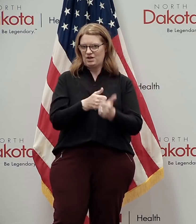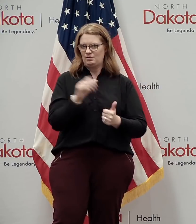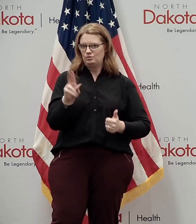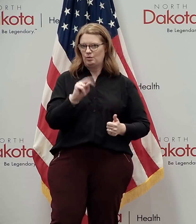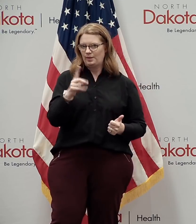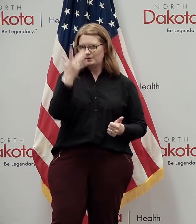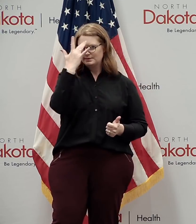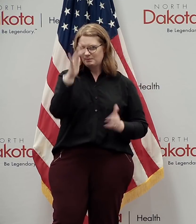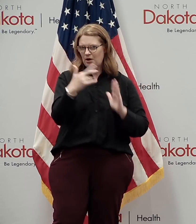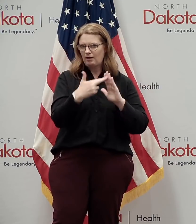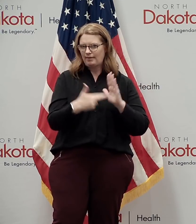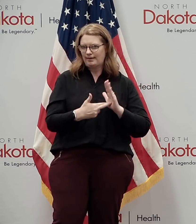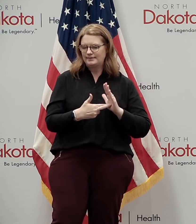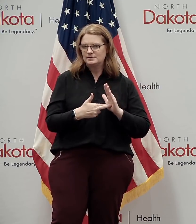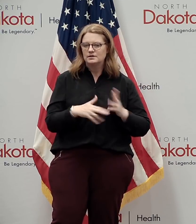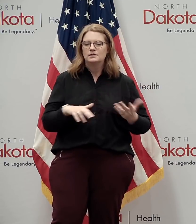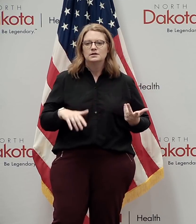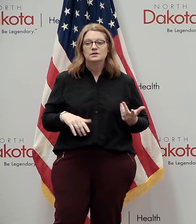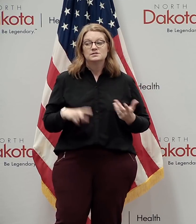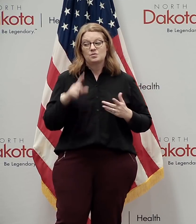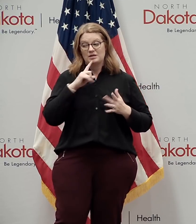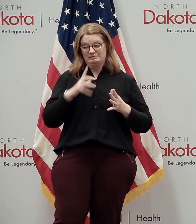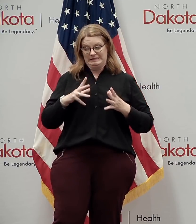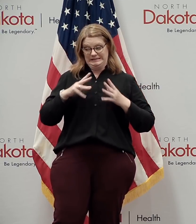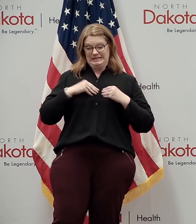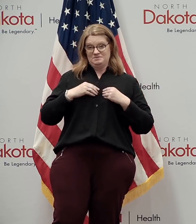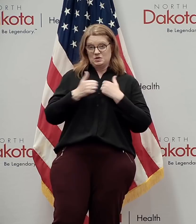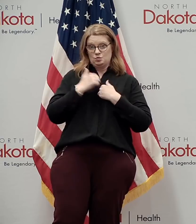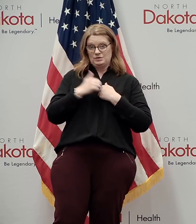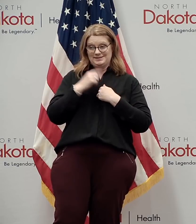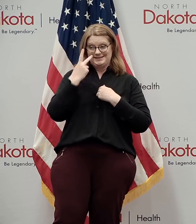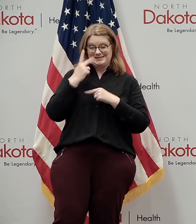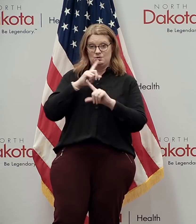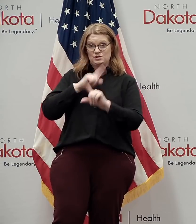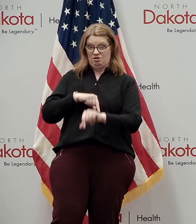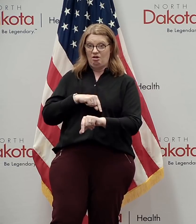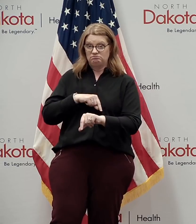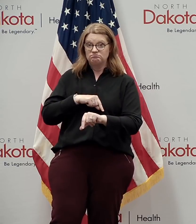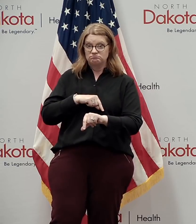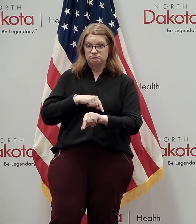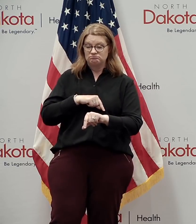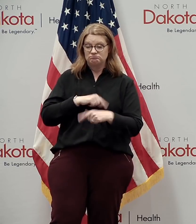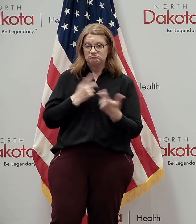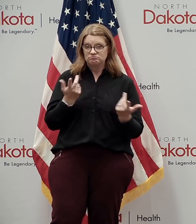SMART guidelines. So I think we've taken on the risk. We're seeing the result of that. We're seeing a